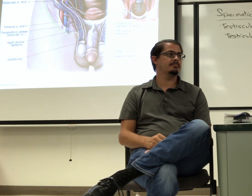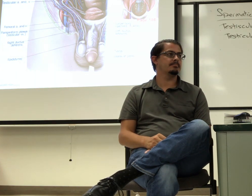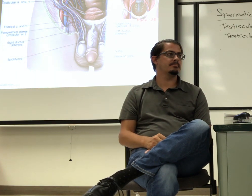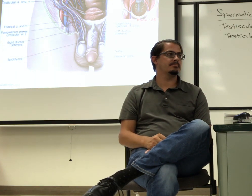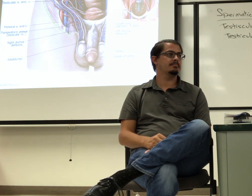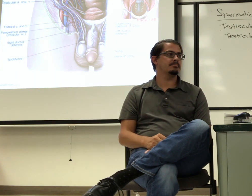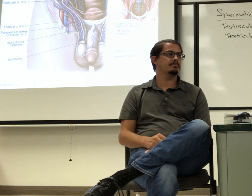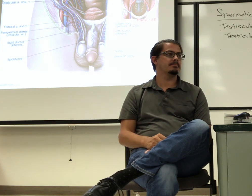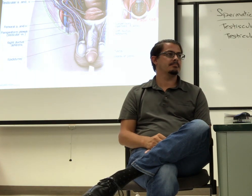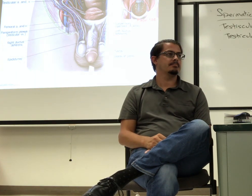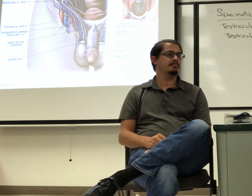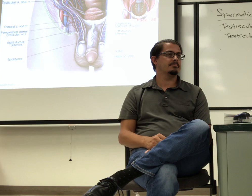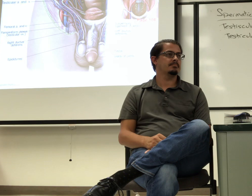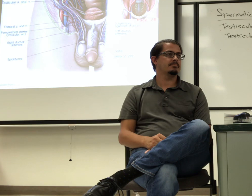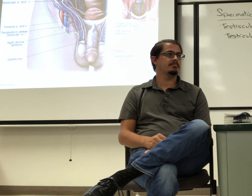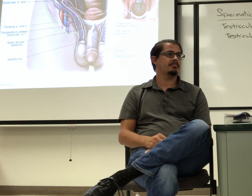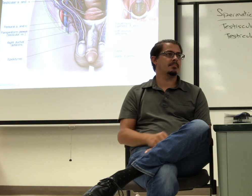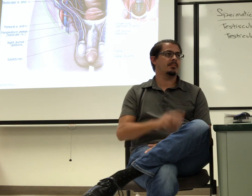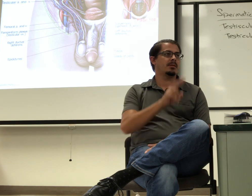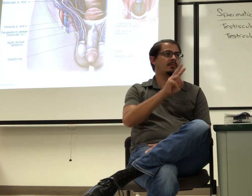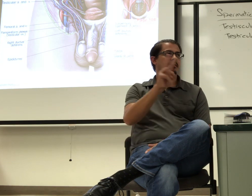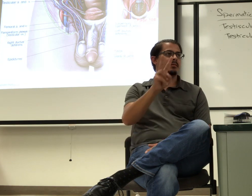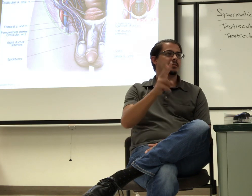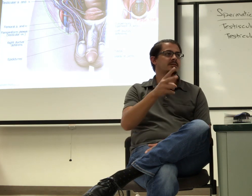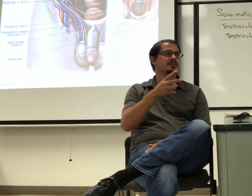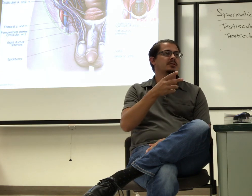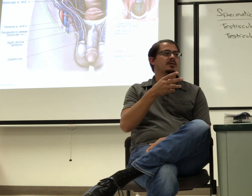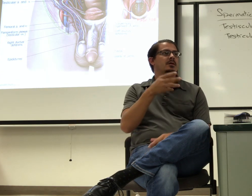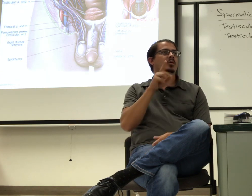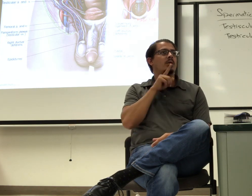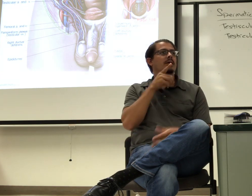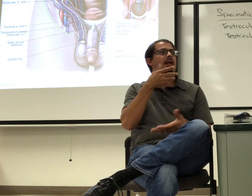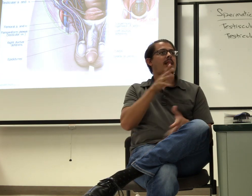the blood in the one artery.